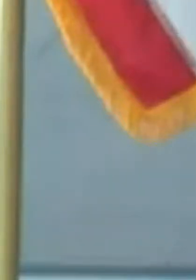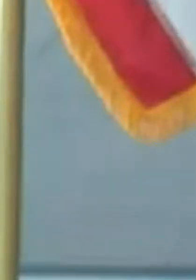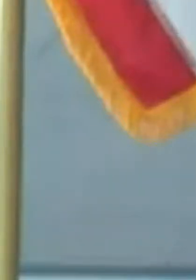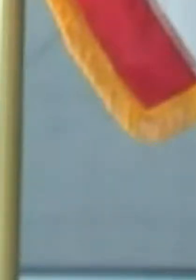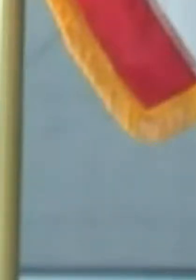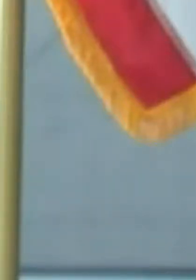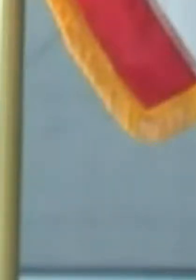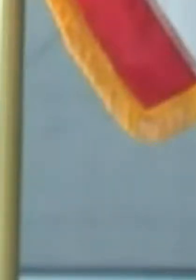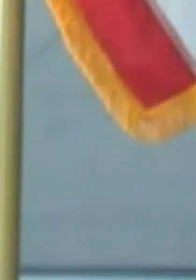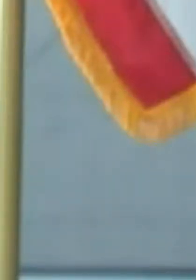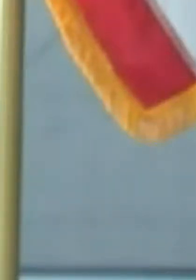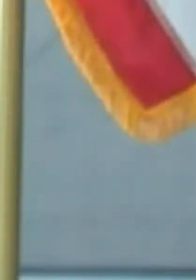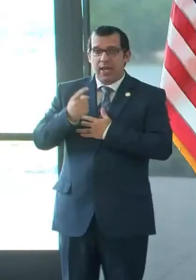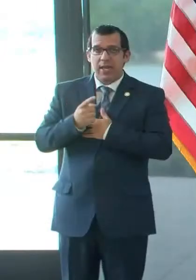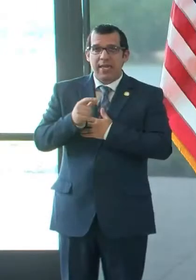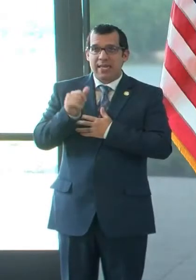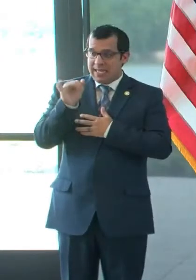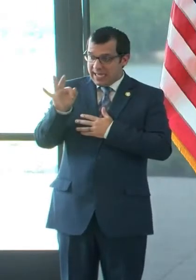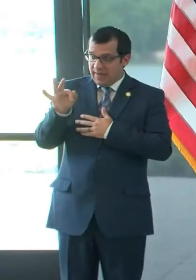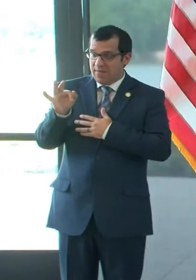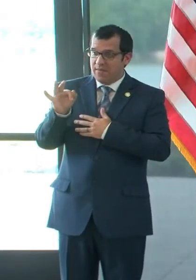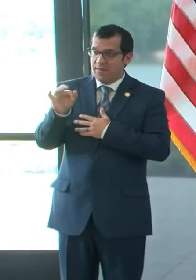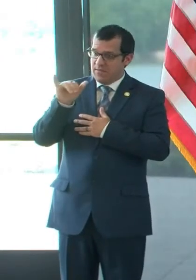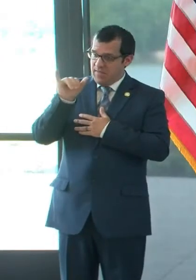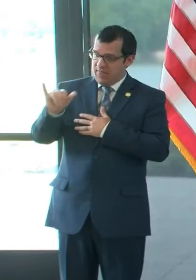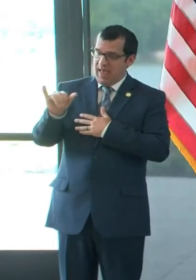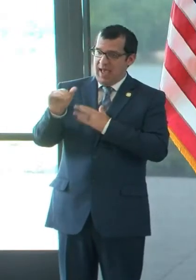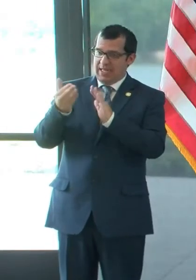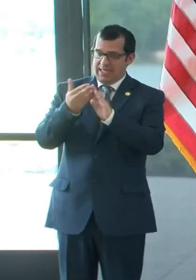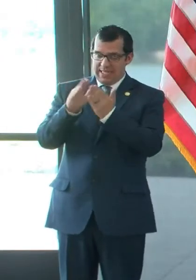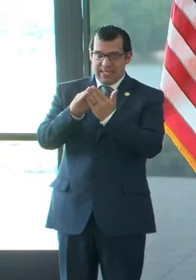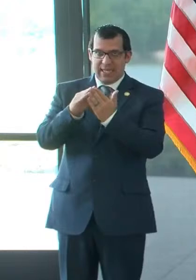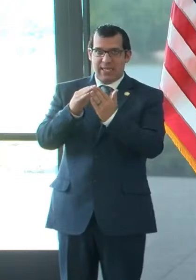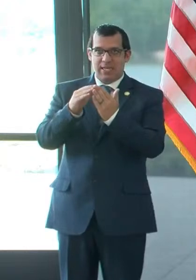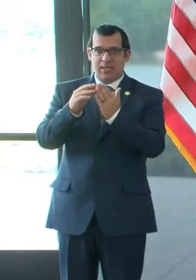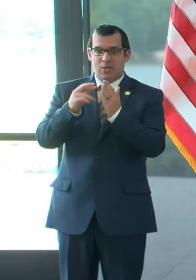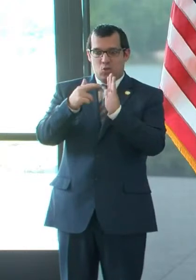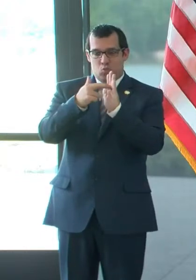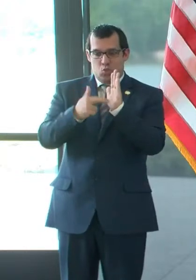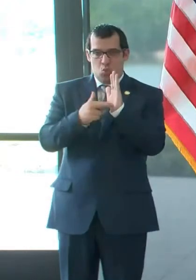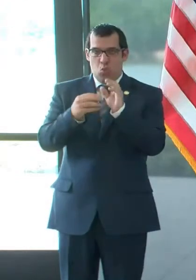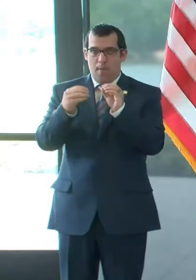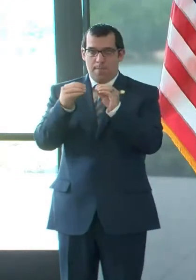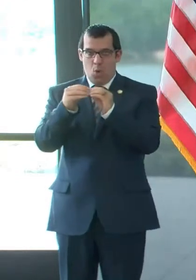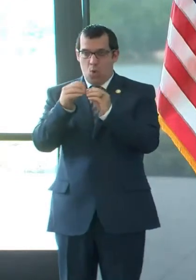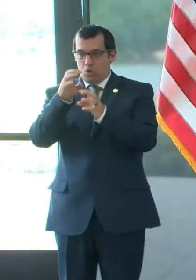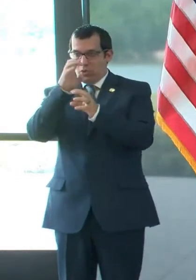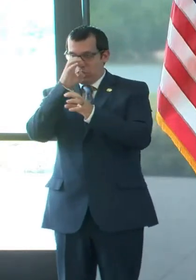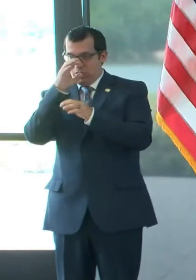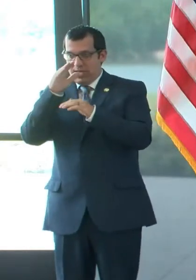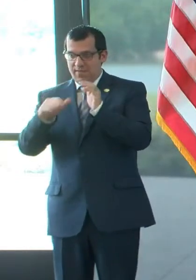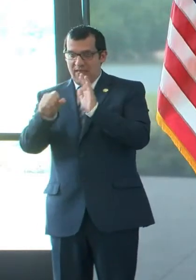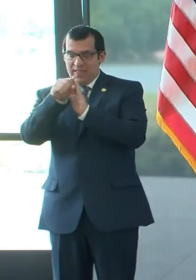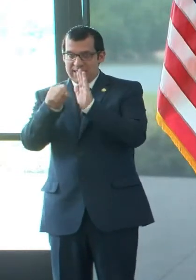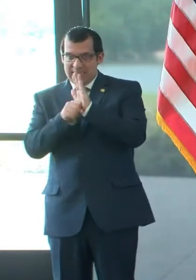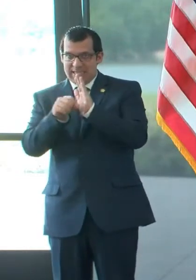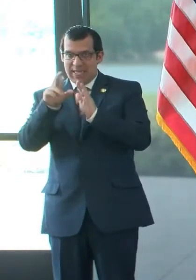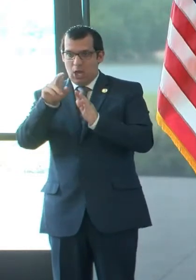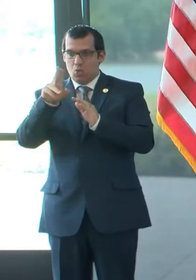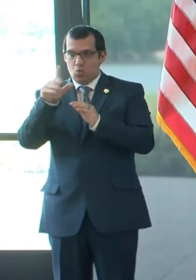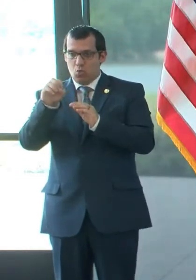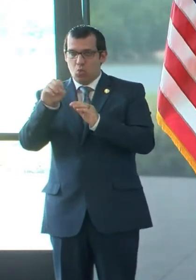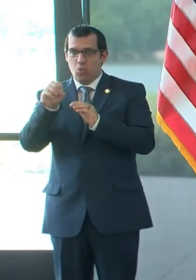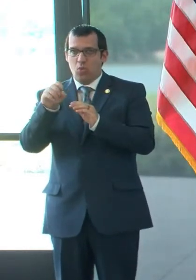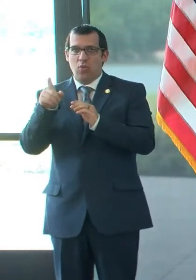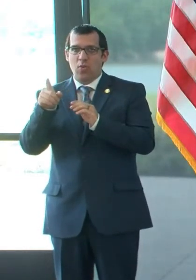to understand that if a city rule is more restrictive than the state rule, then it's